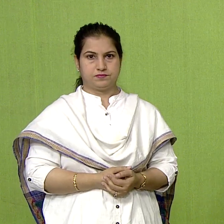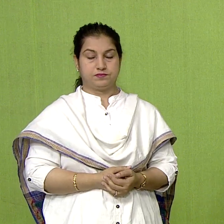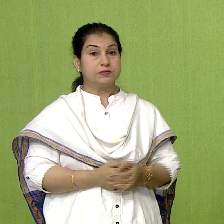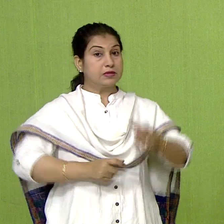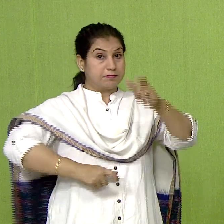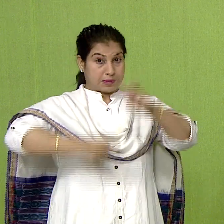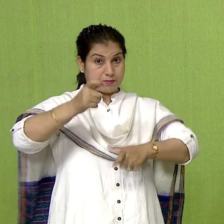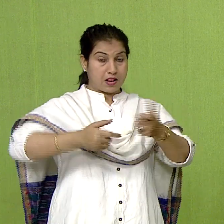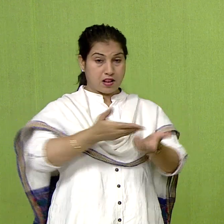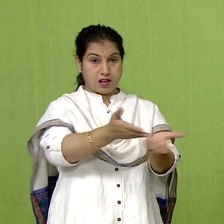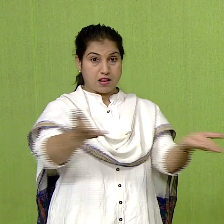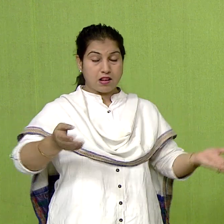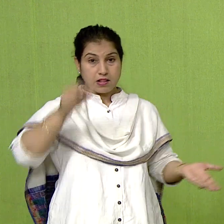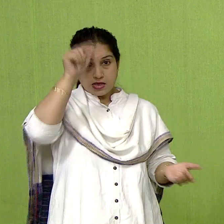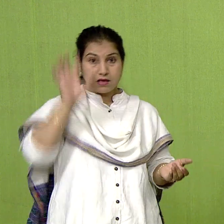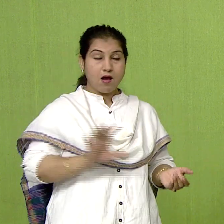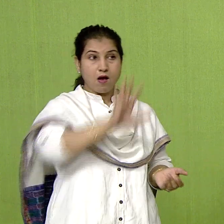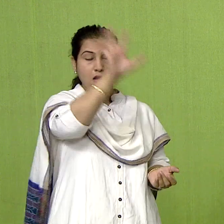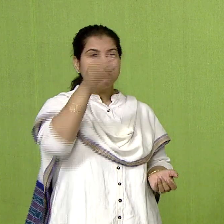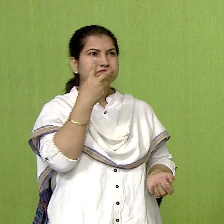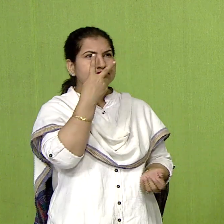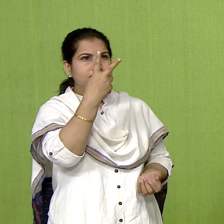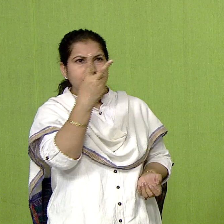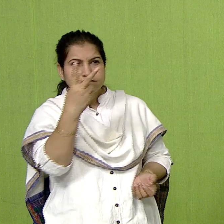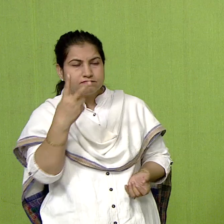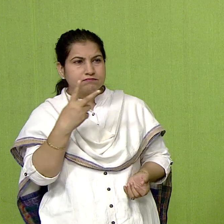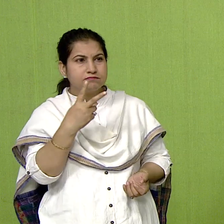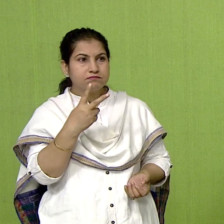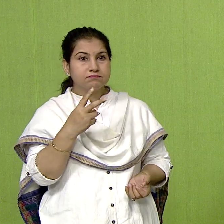People all over the country opposed this step of Lord Curzon.